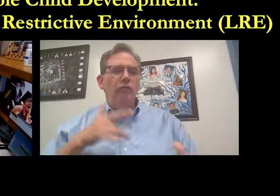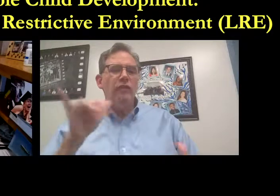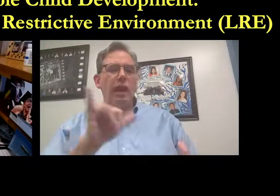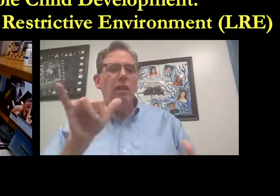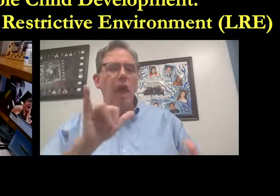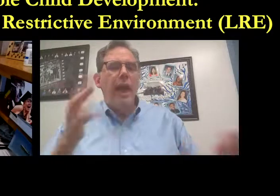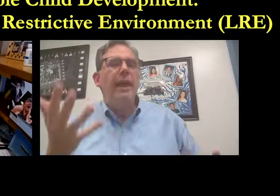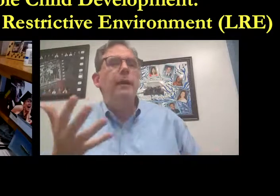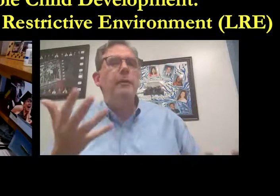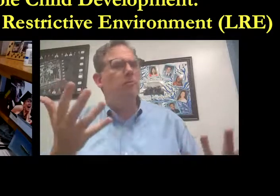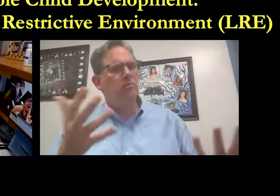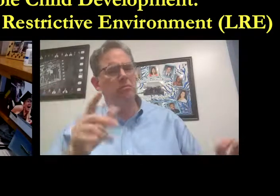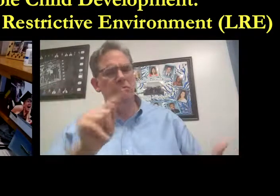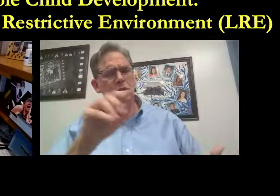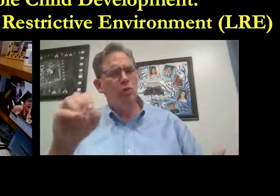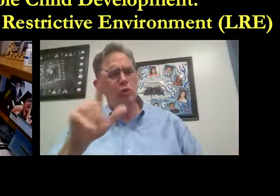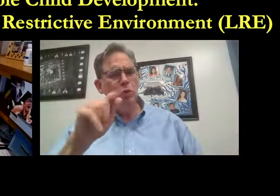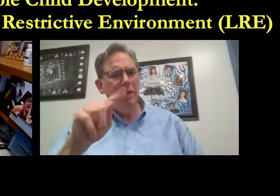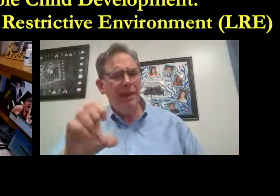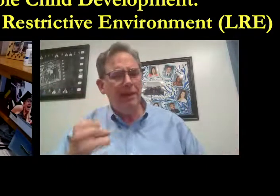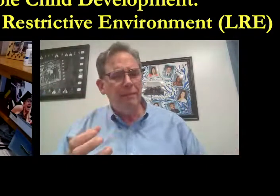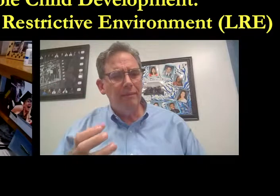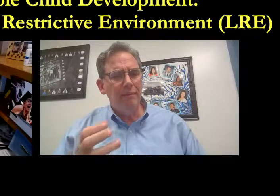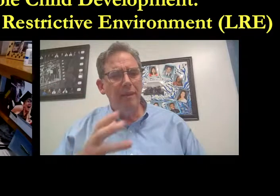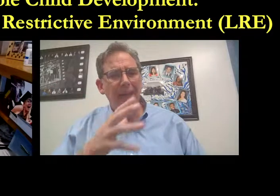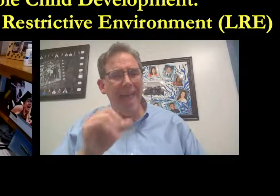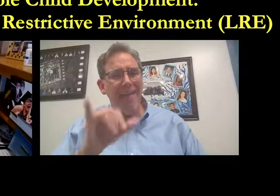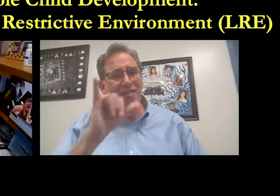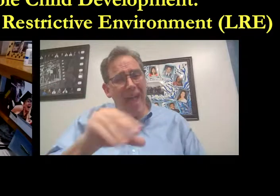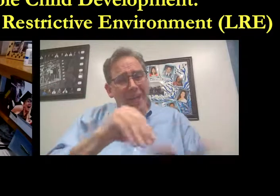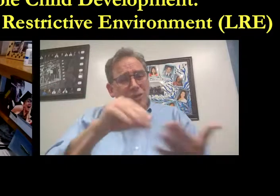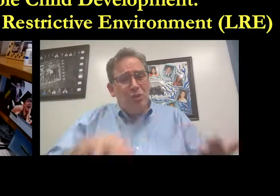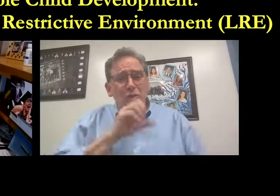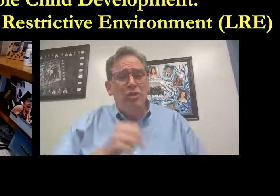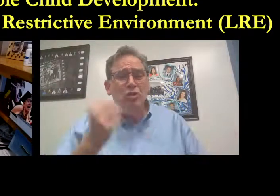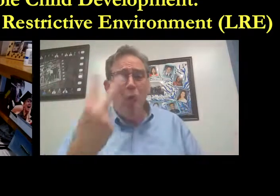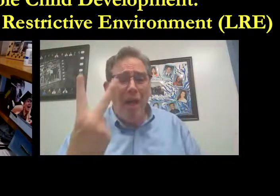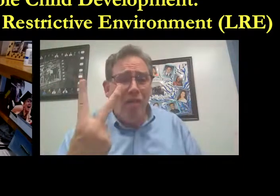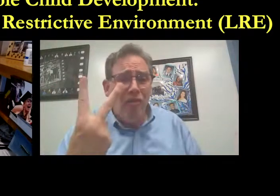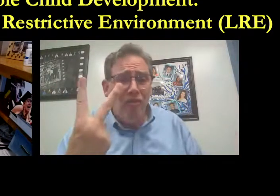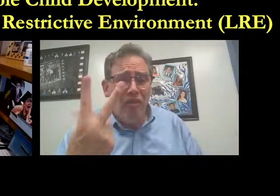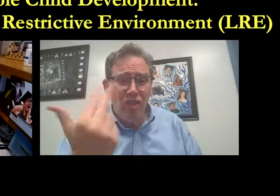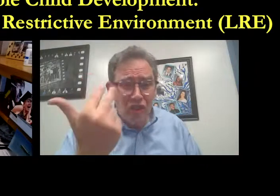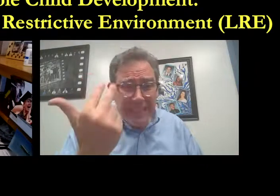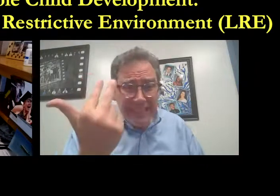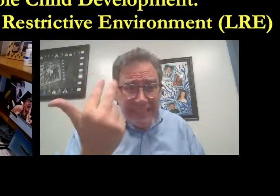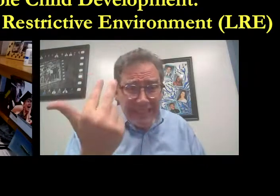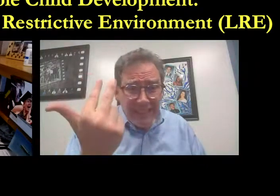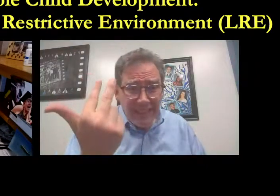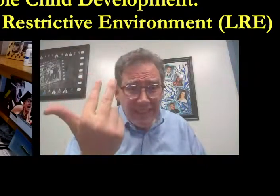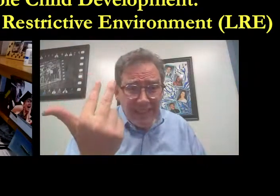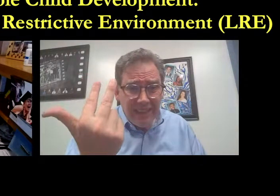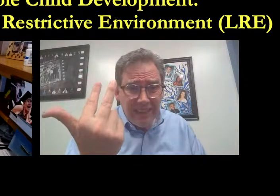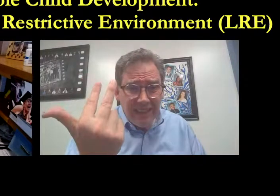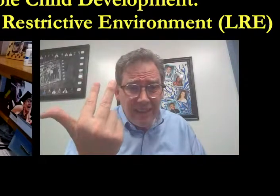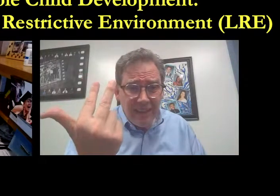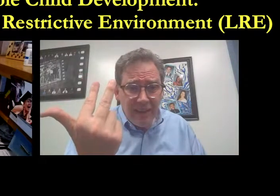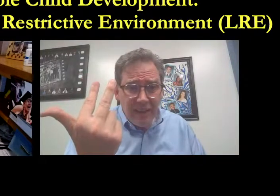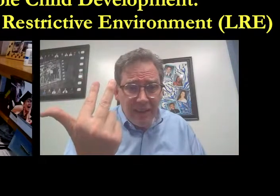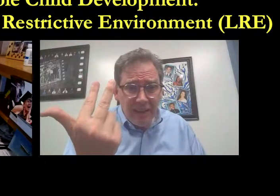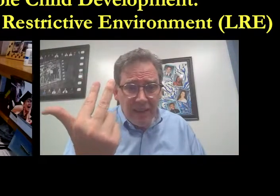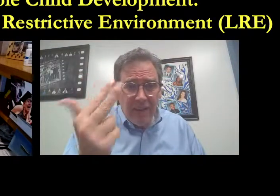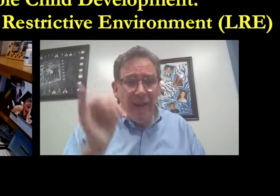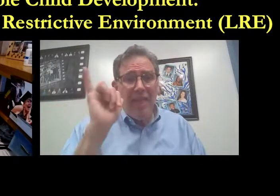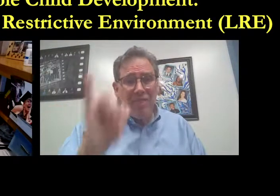administrator did apologize, but still, I feel like it's too late, you know, to even put that out there. And that student was